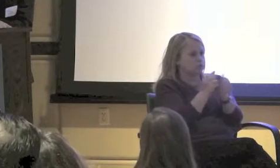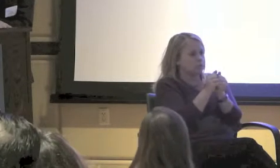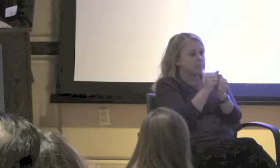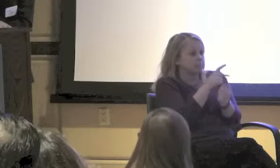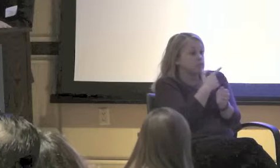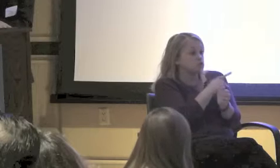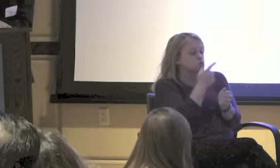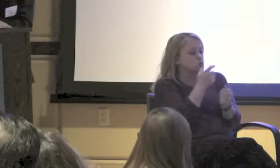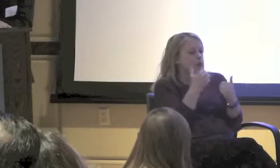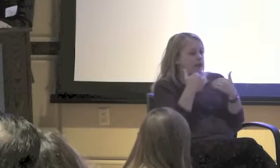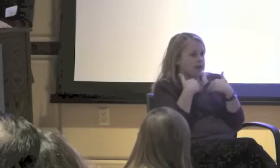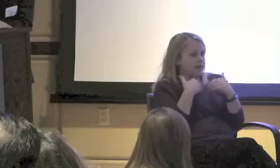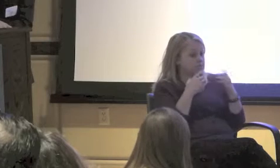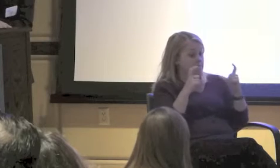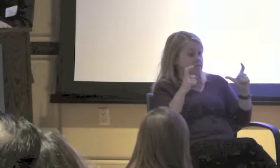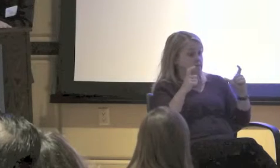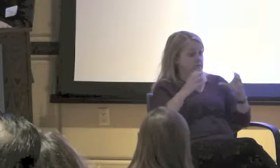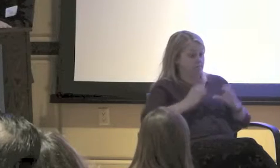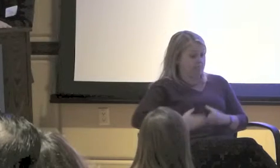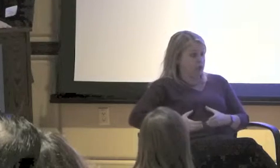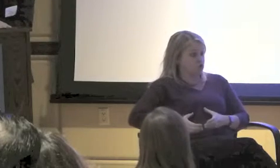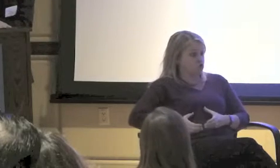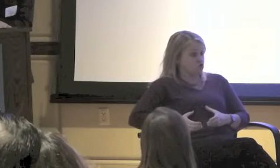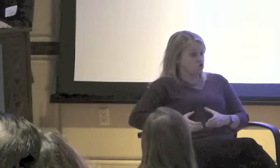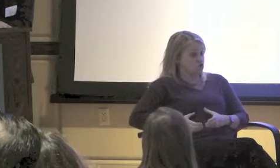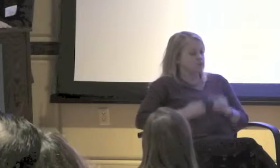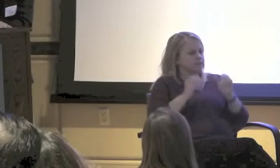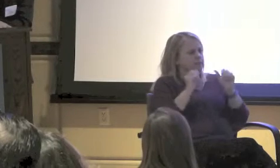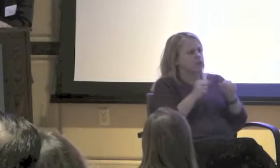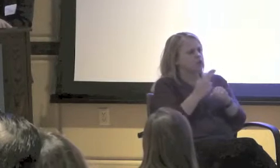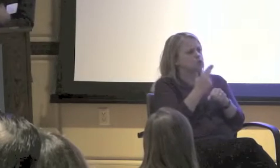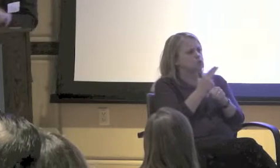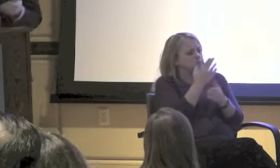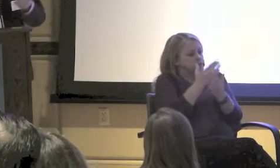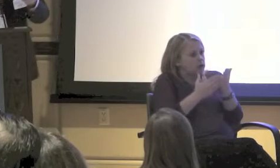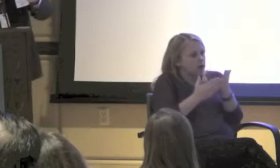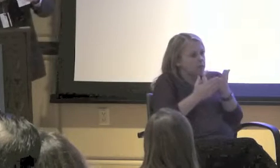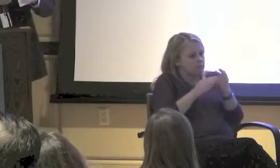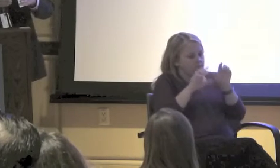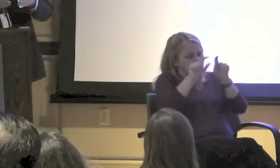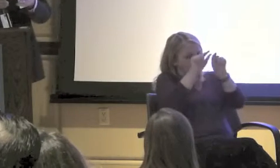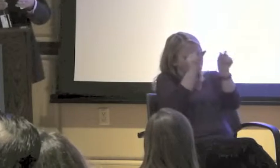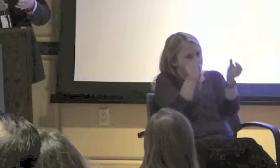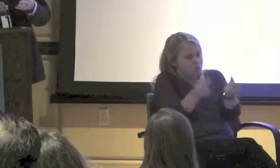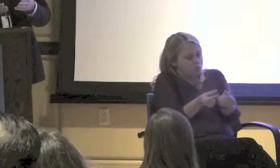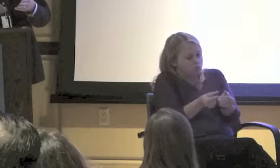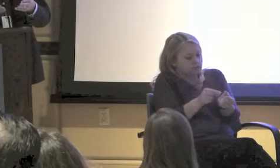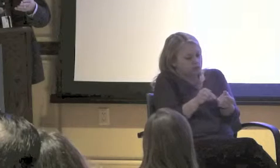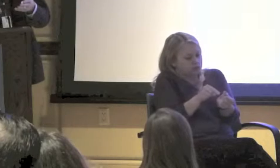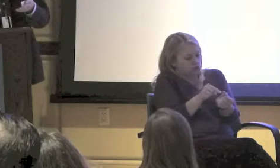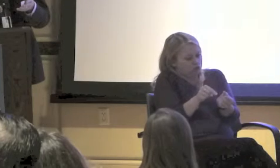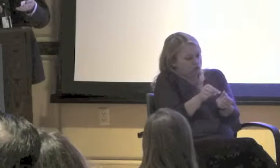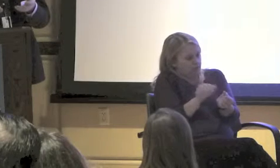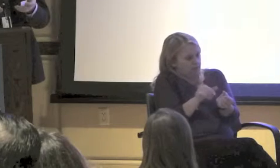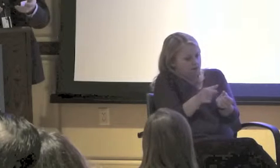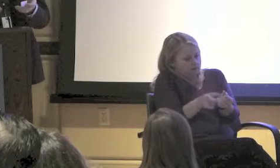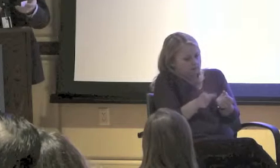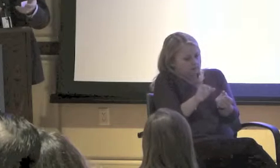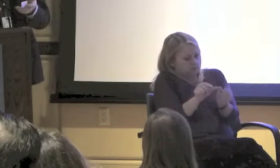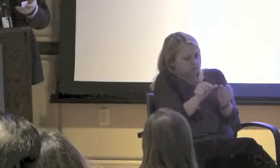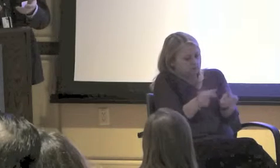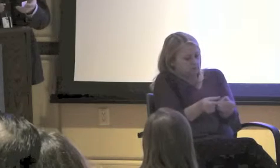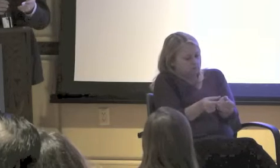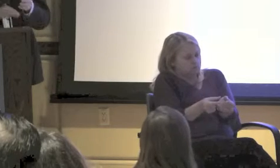patients, particularly with a large bladder. You can use some of the bladder wall down near the bladder neck